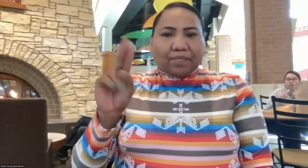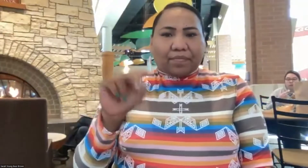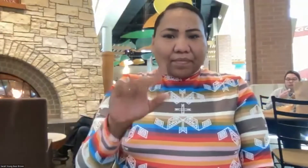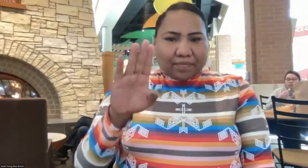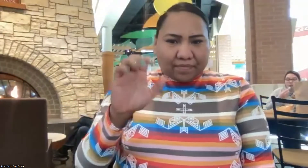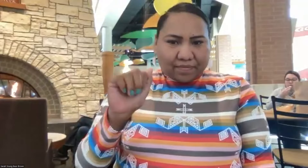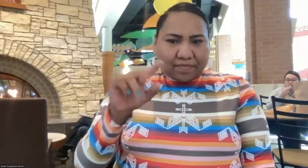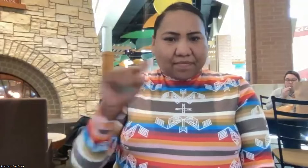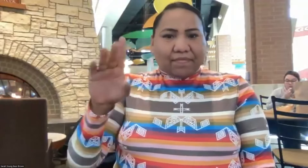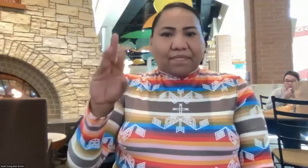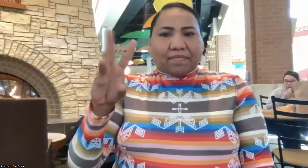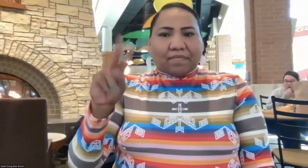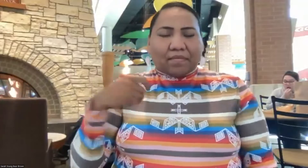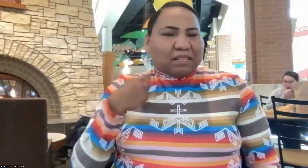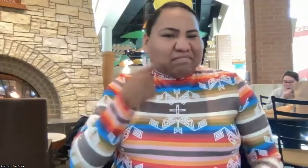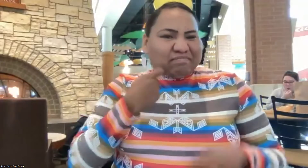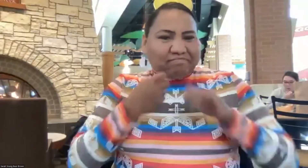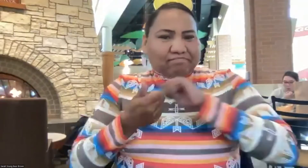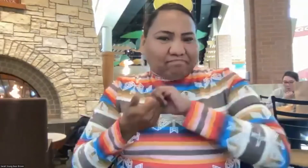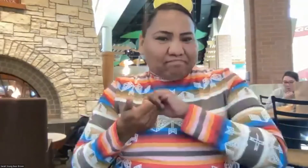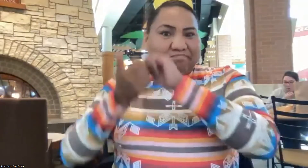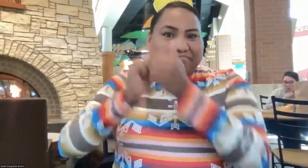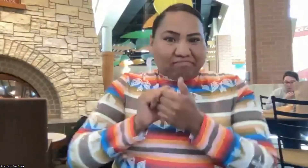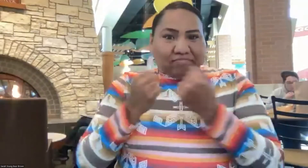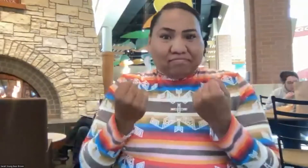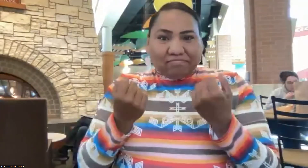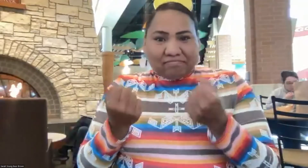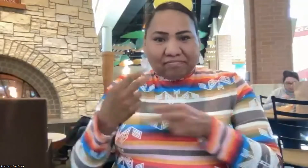As Stephanie said, my name is Sarah Young Bear Brown.